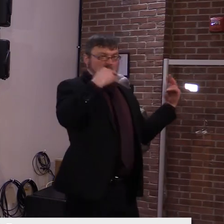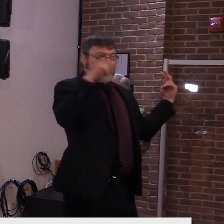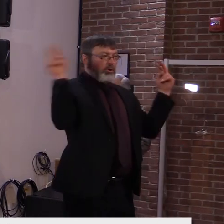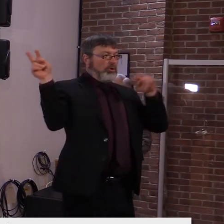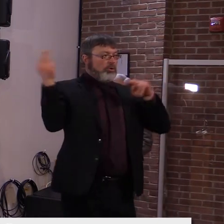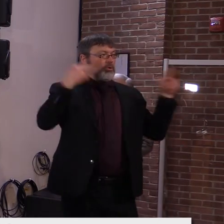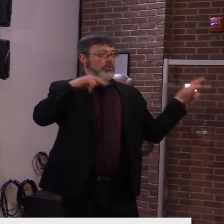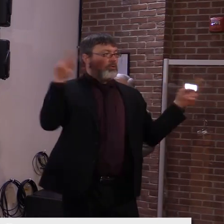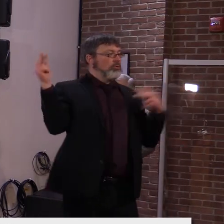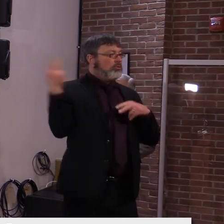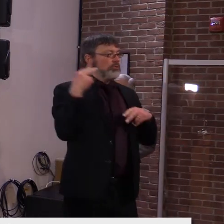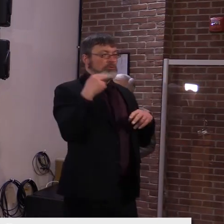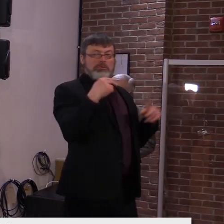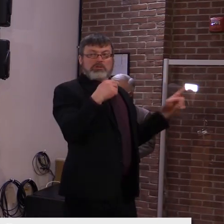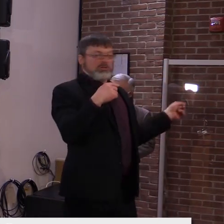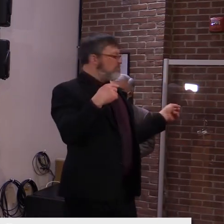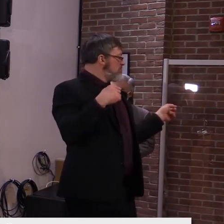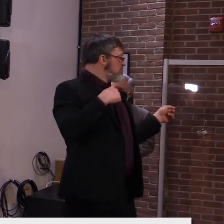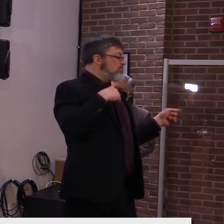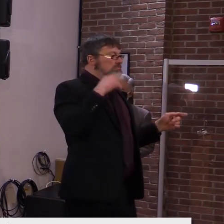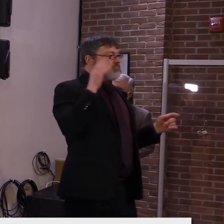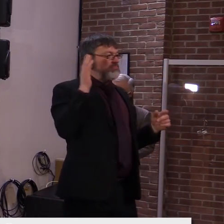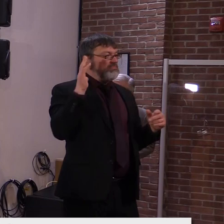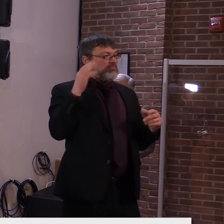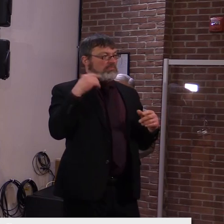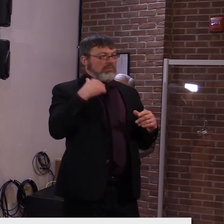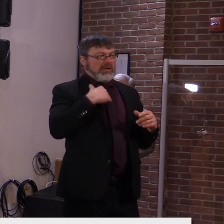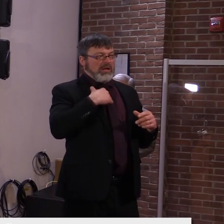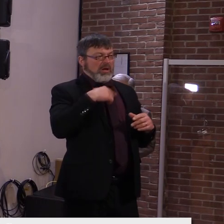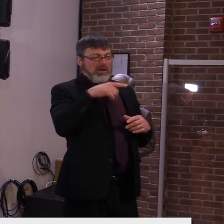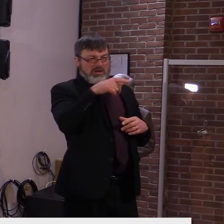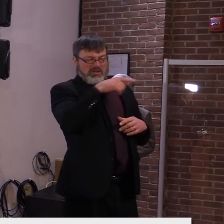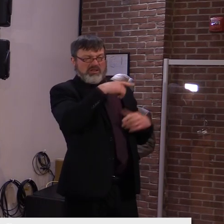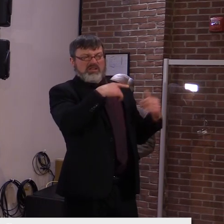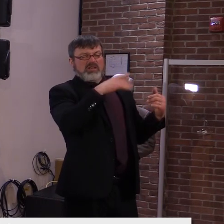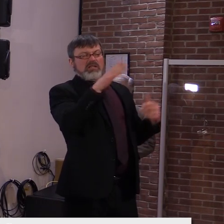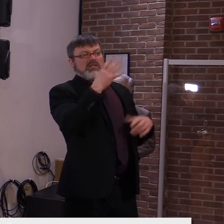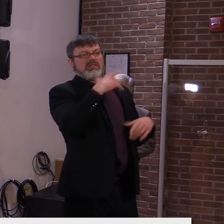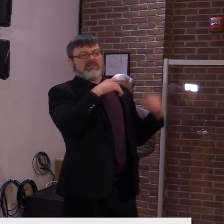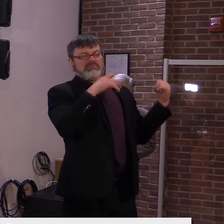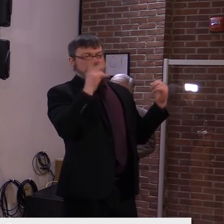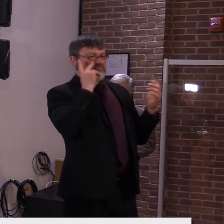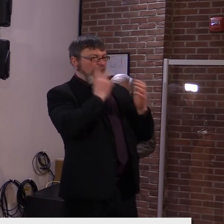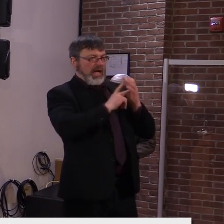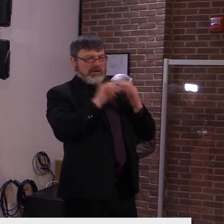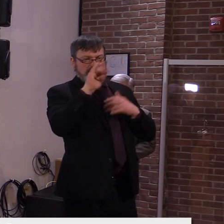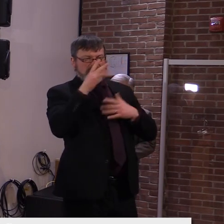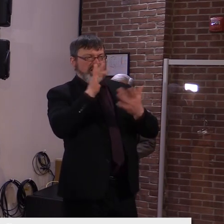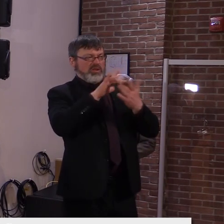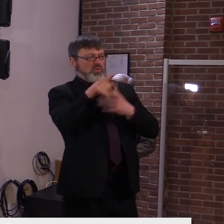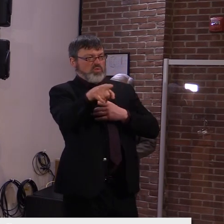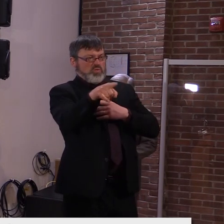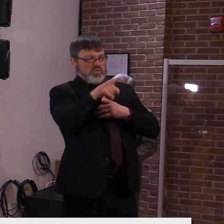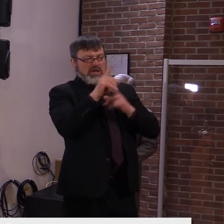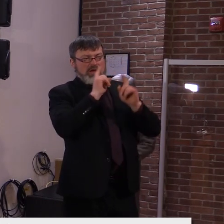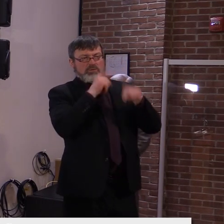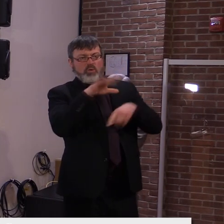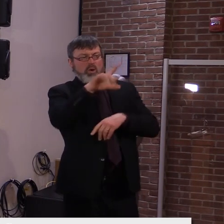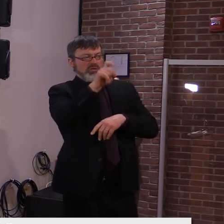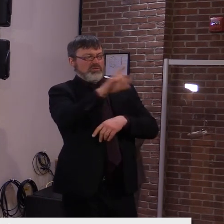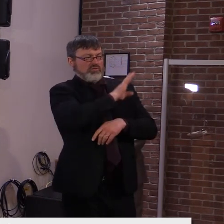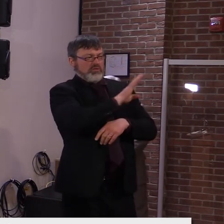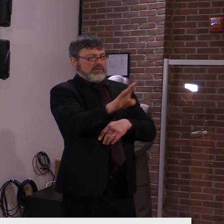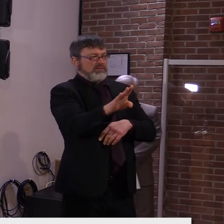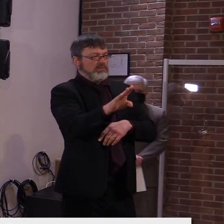Dr. Levine, Secretary Smith said he would contact you directly, Peter. I appreciate that. Thank you.